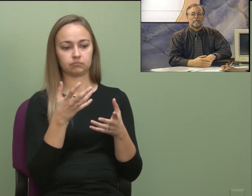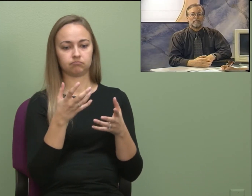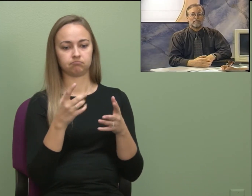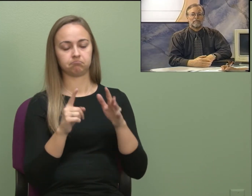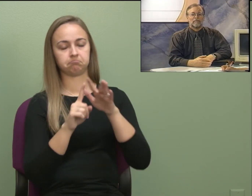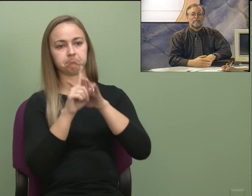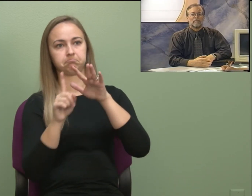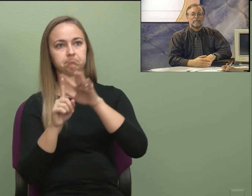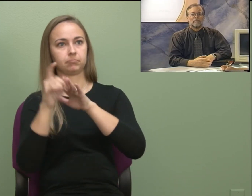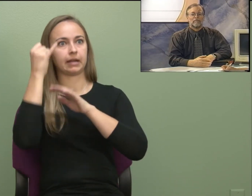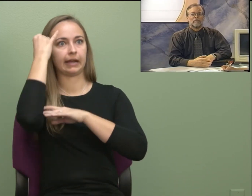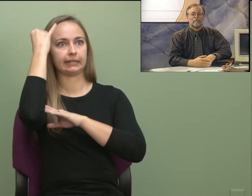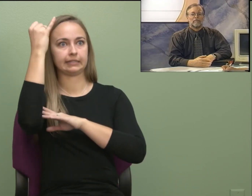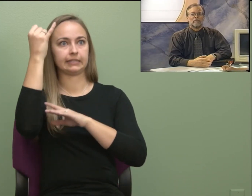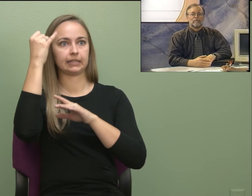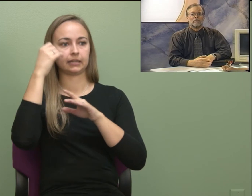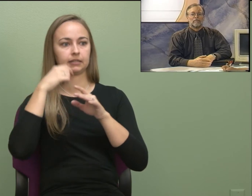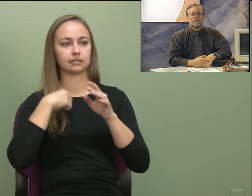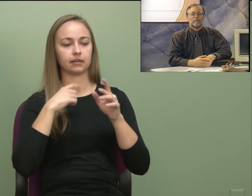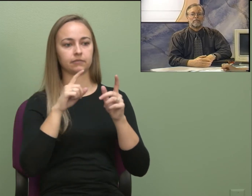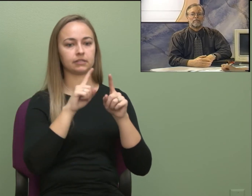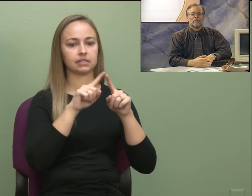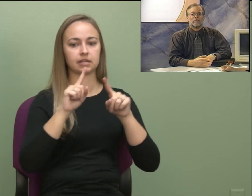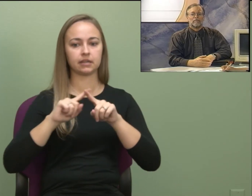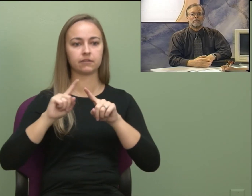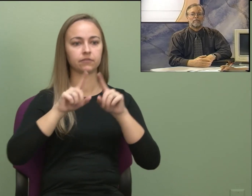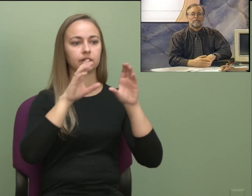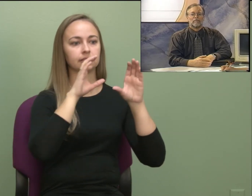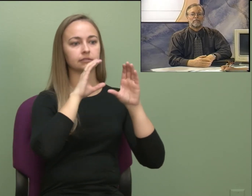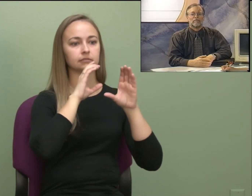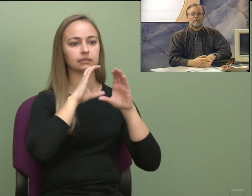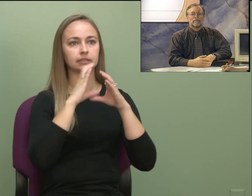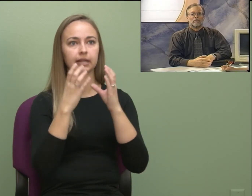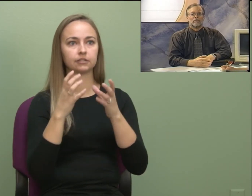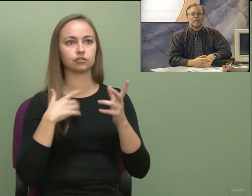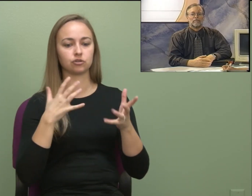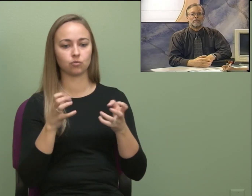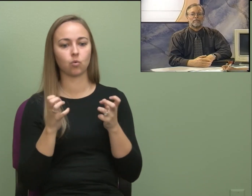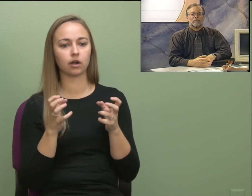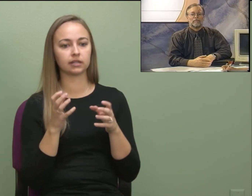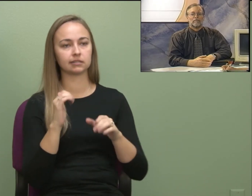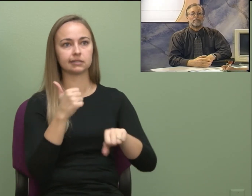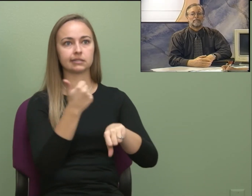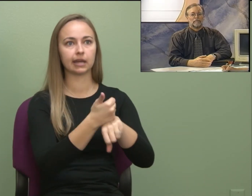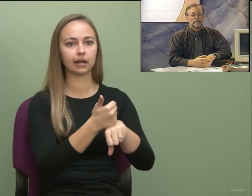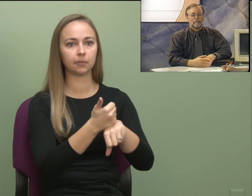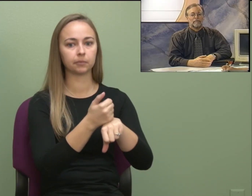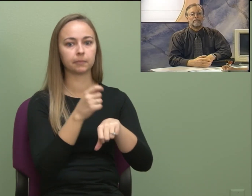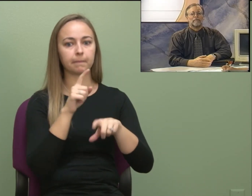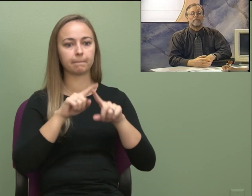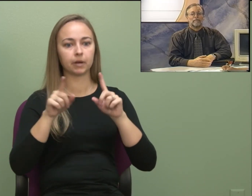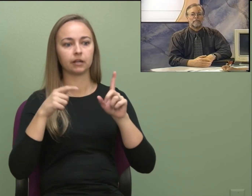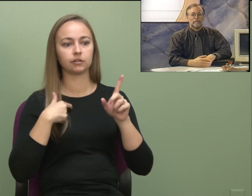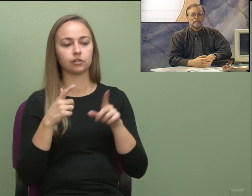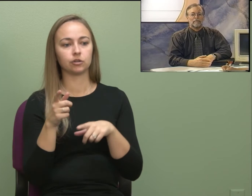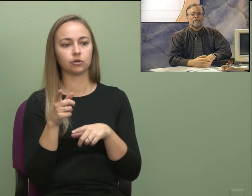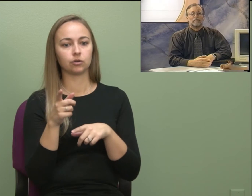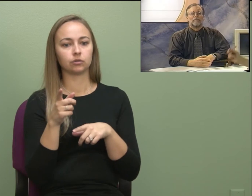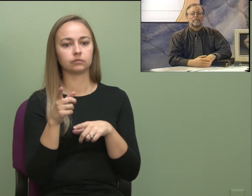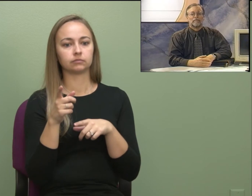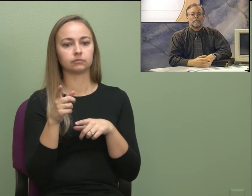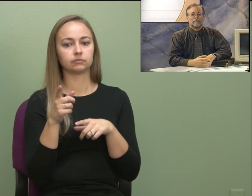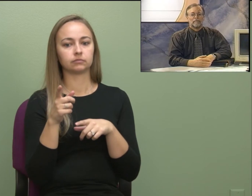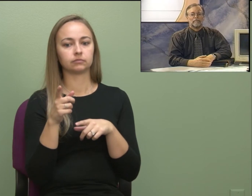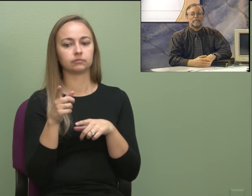that survey to try and find out what deaf and hard of hearing people throughout the state, what kind of classes that they